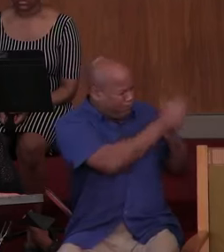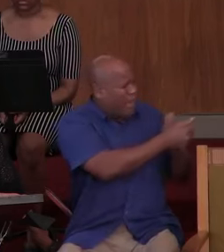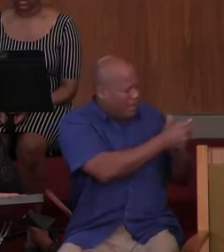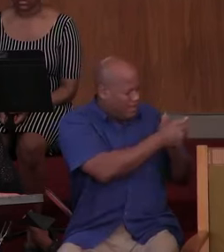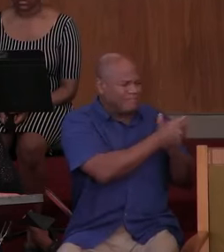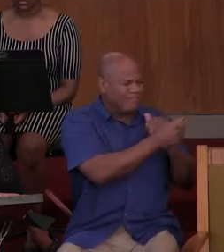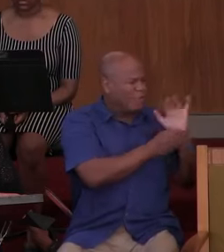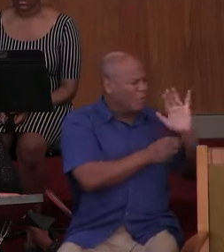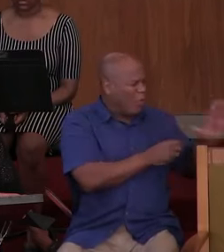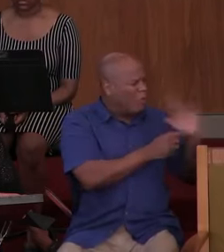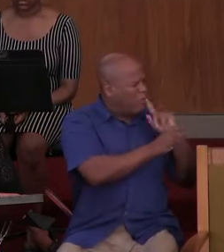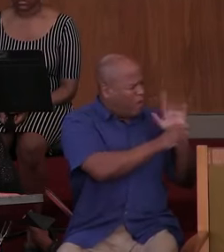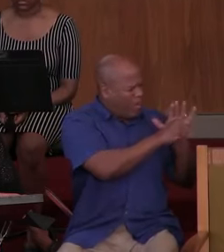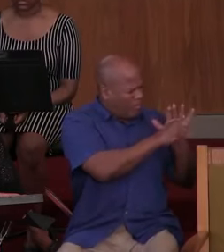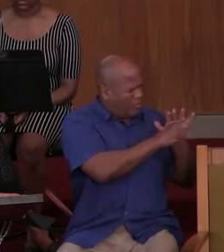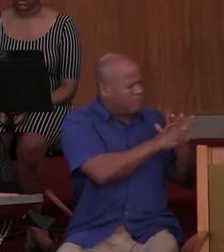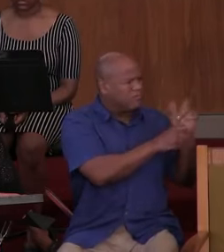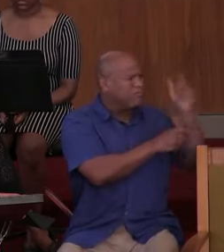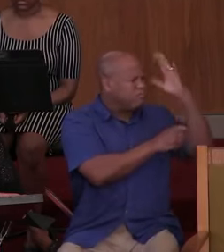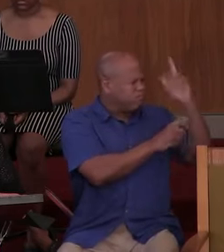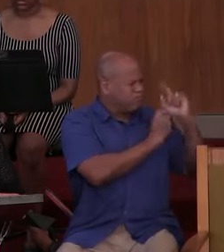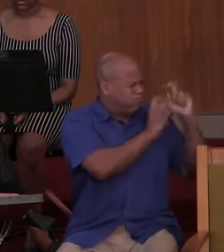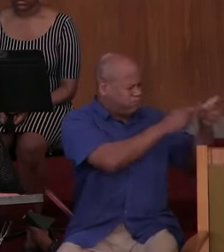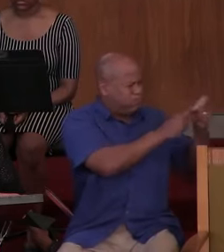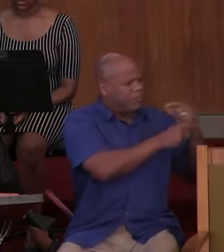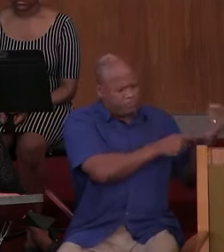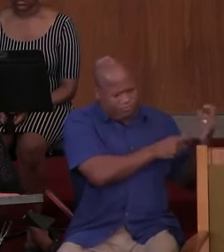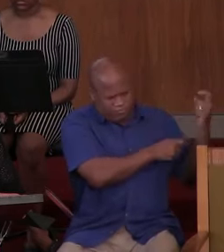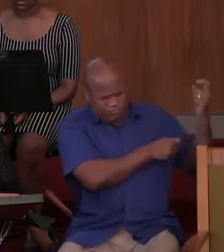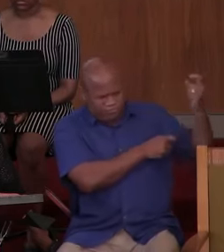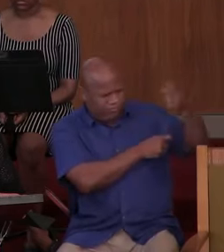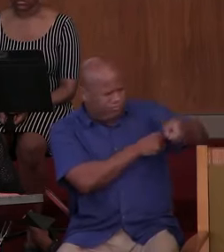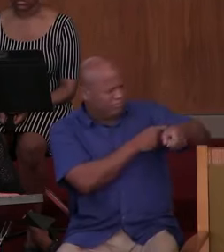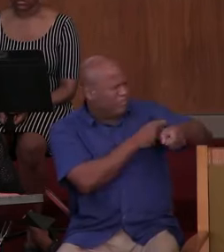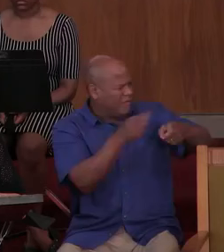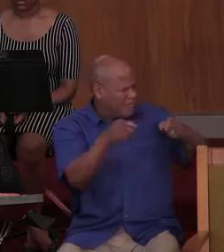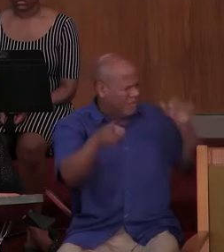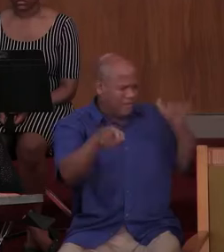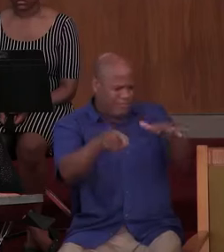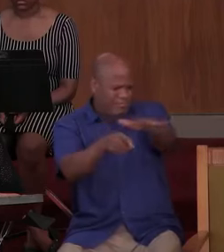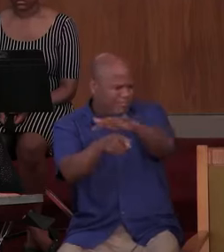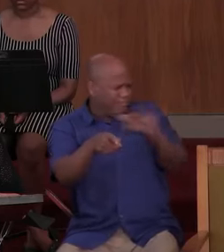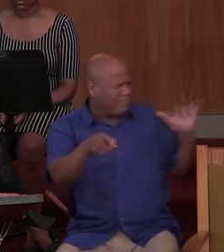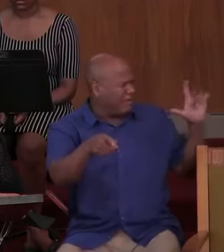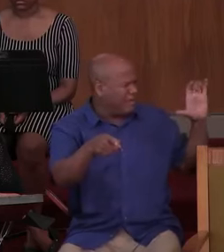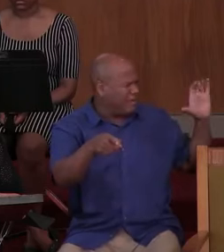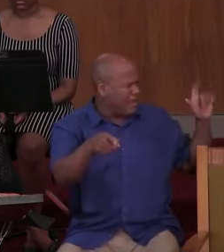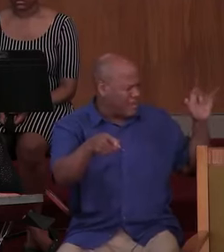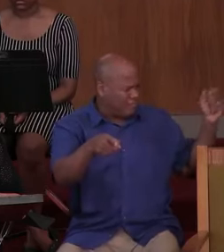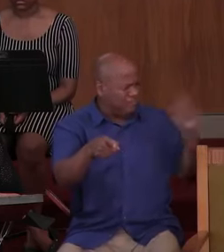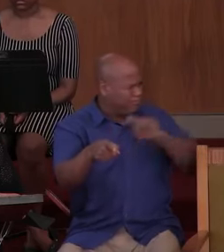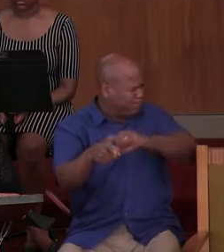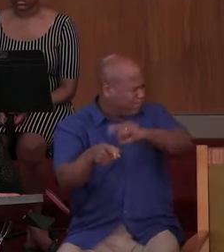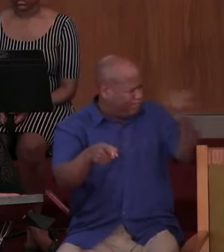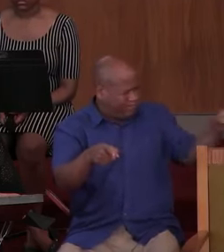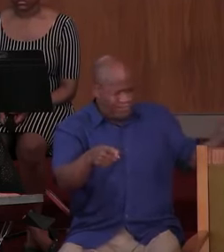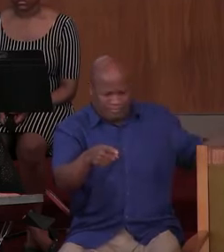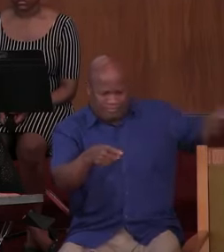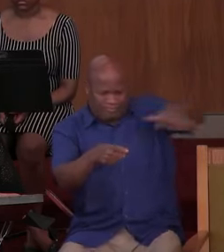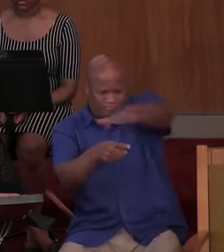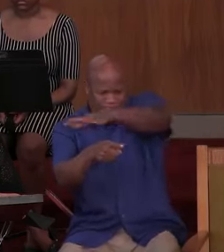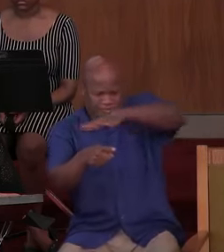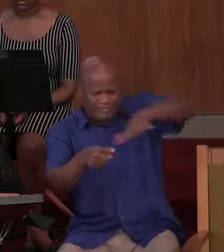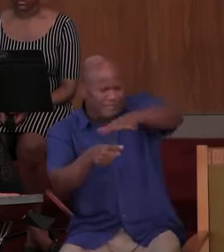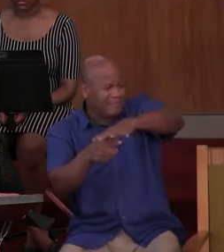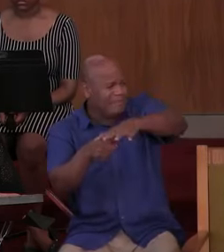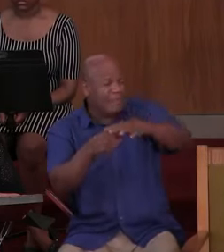as the Lord promised, He has kept me alive for 45 years, since the time He said this to Moses, while